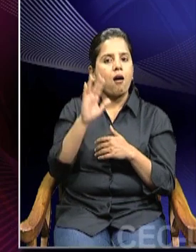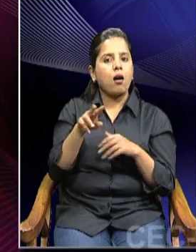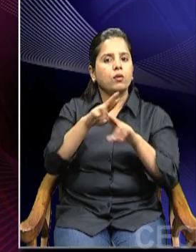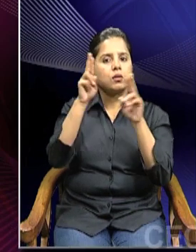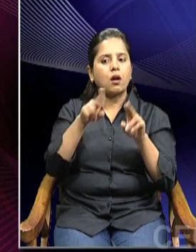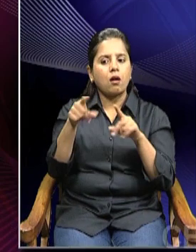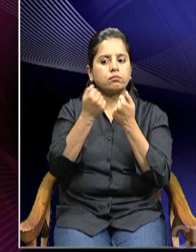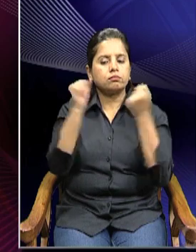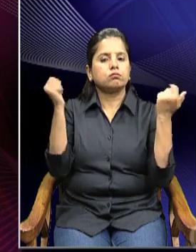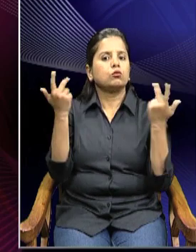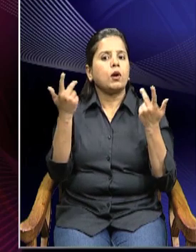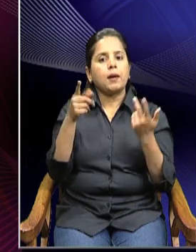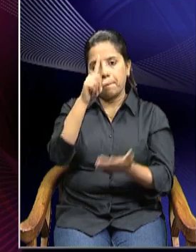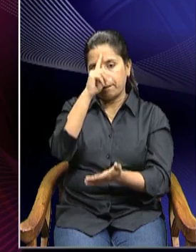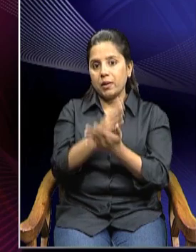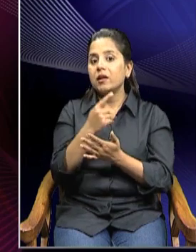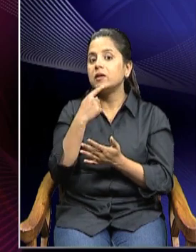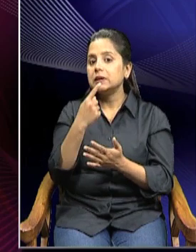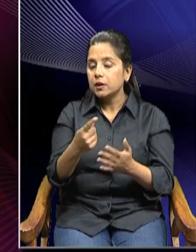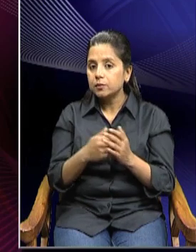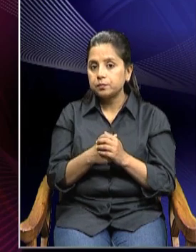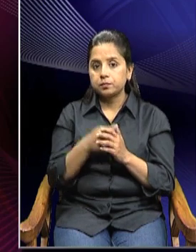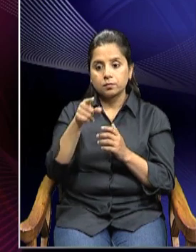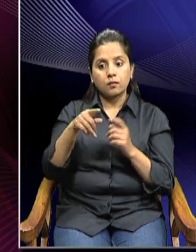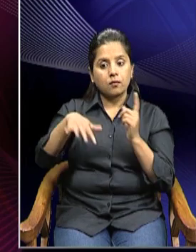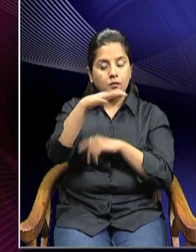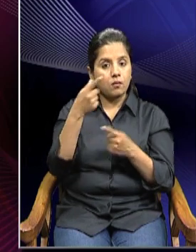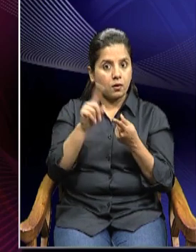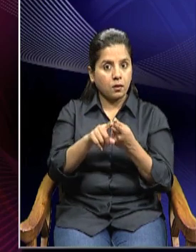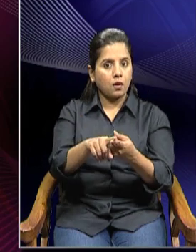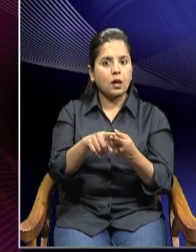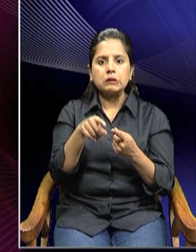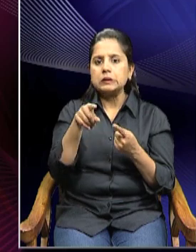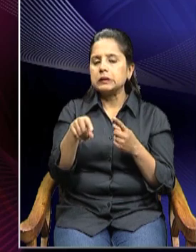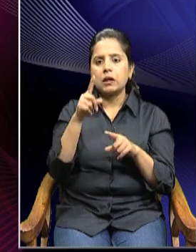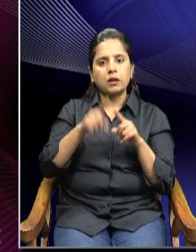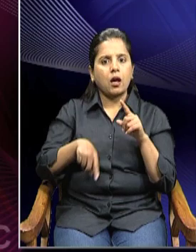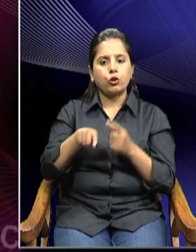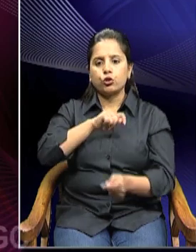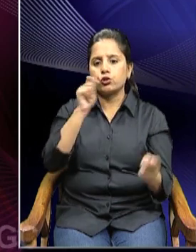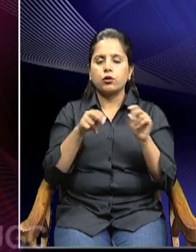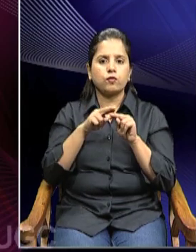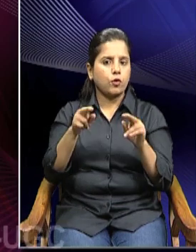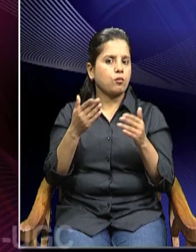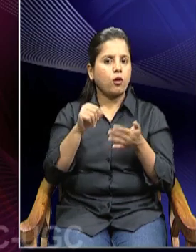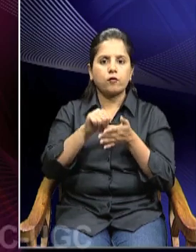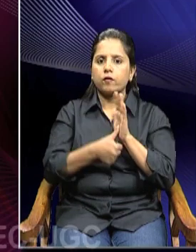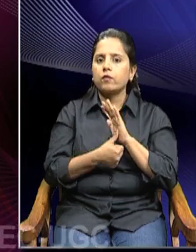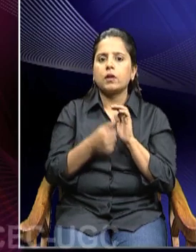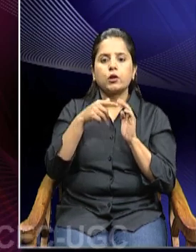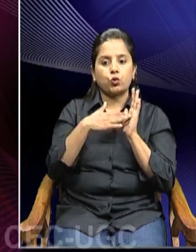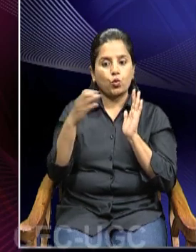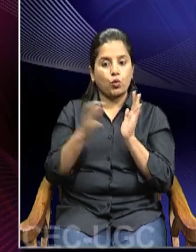international liberalism. They believe that these institutions cannot totally convert the jungle into a